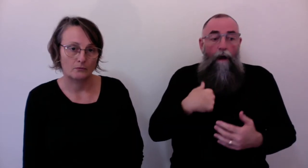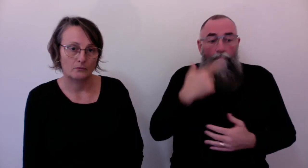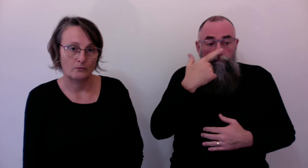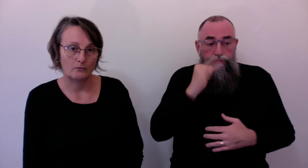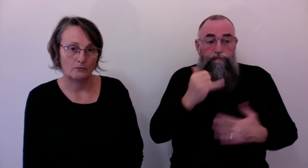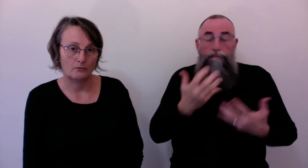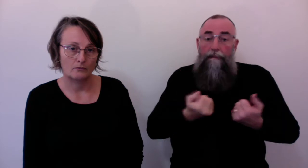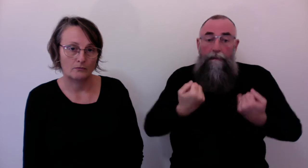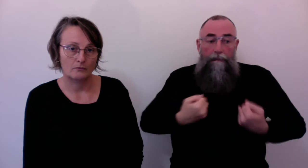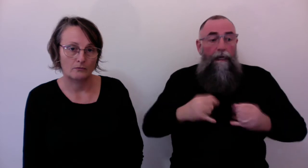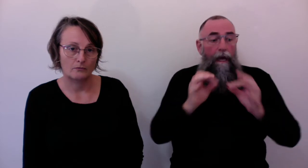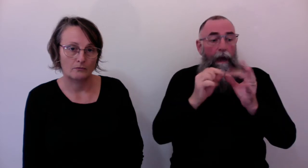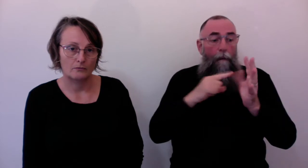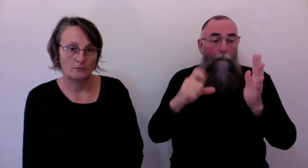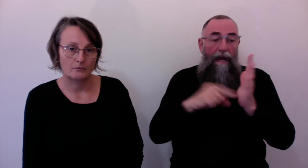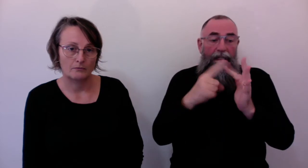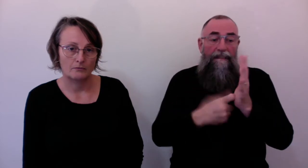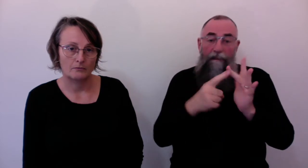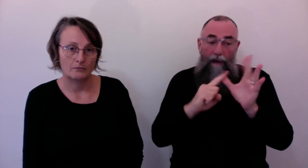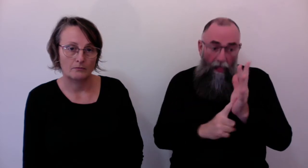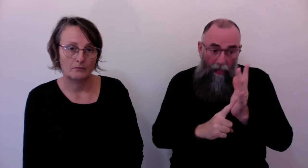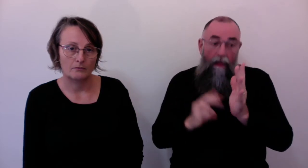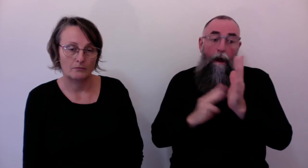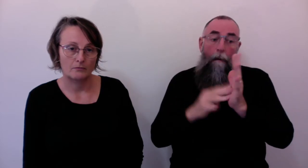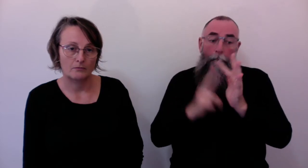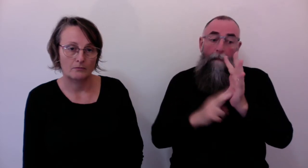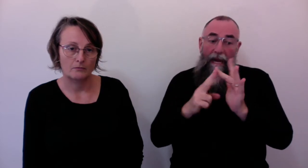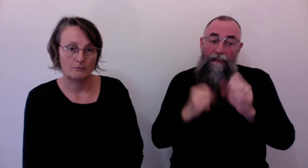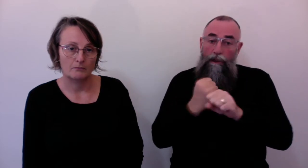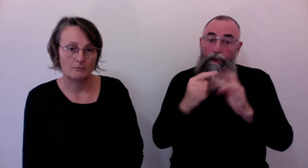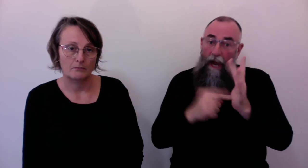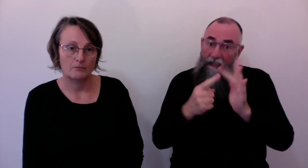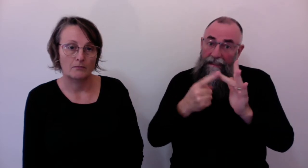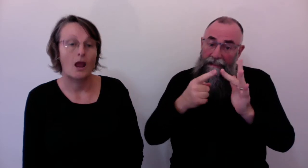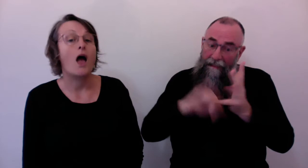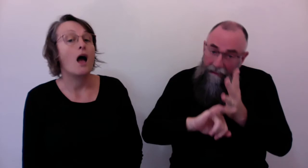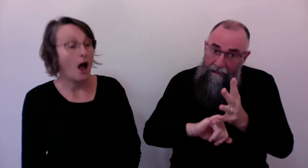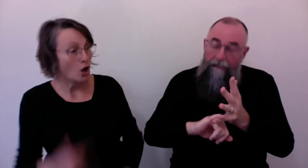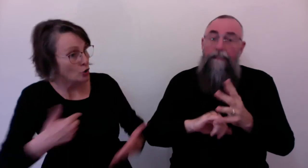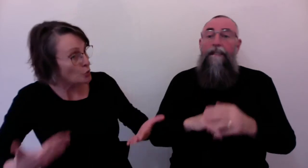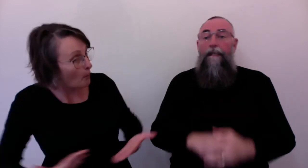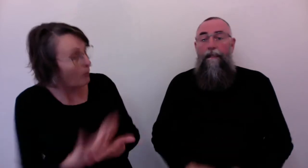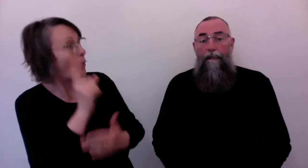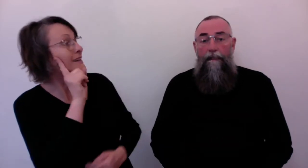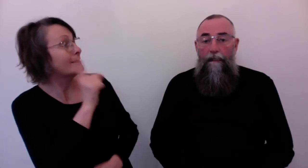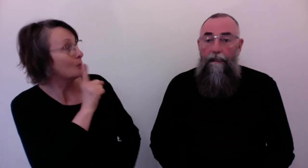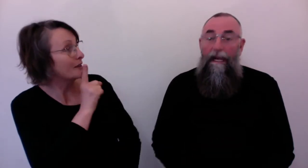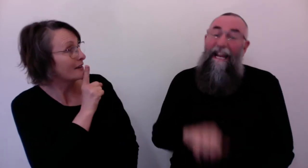meningitis. Oh. So Yeah. you were born with hearing, they reckon? Yeah. Oh. Yeah, I was born with hearing, yeah. Oh. Yeah.